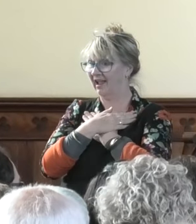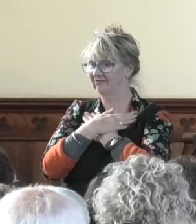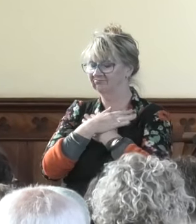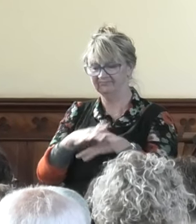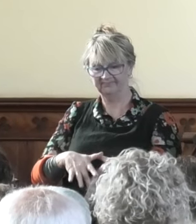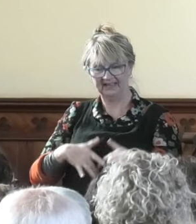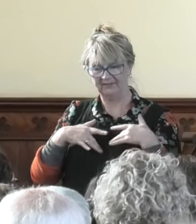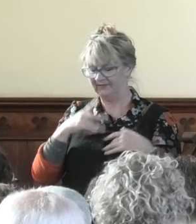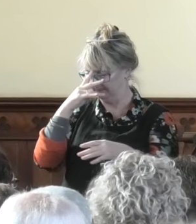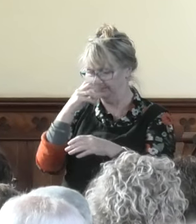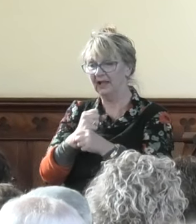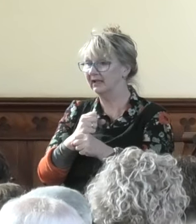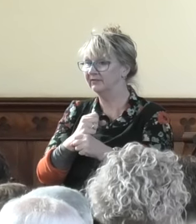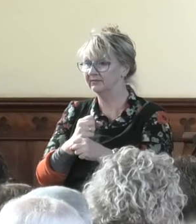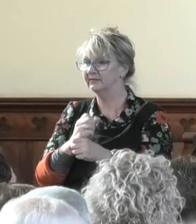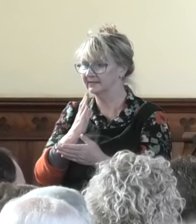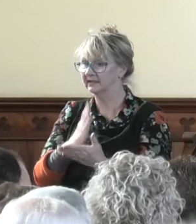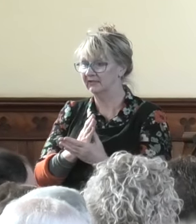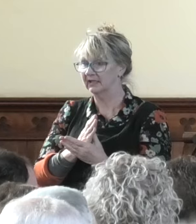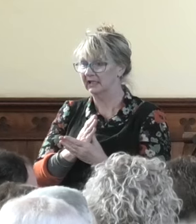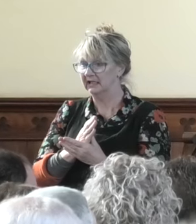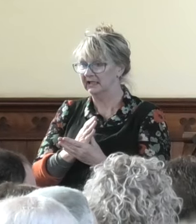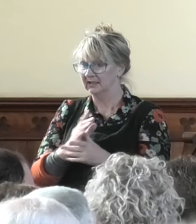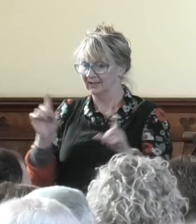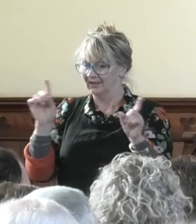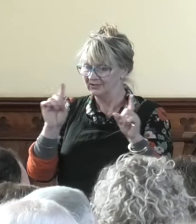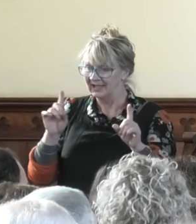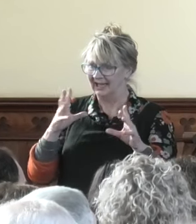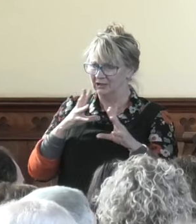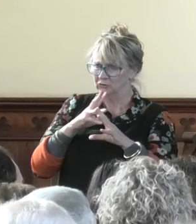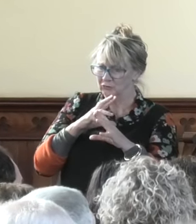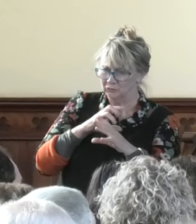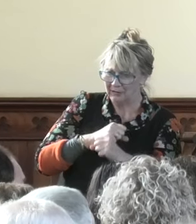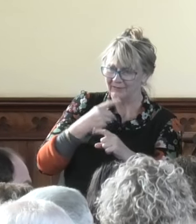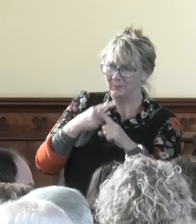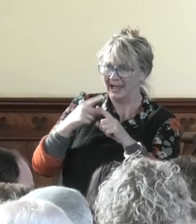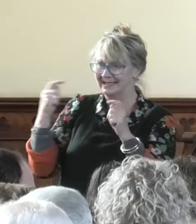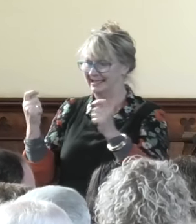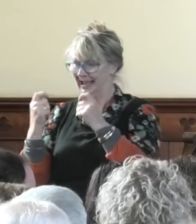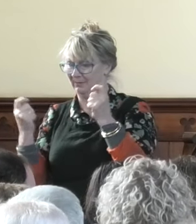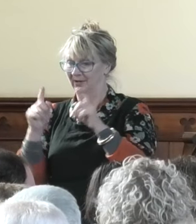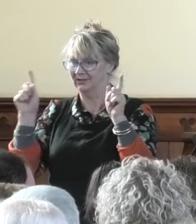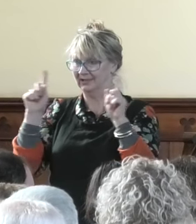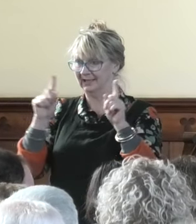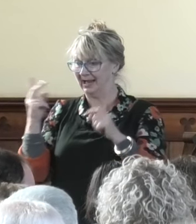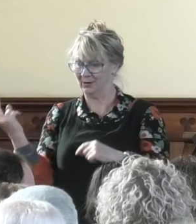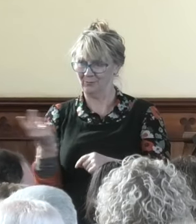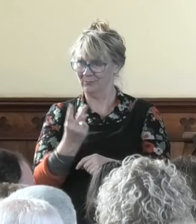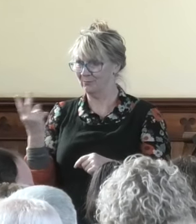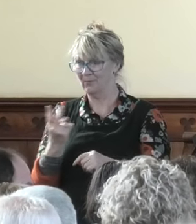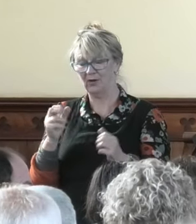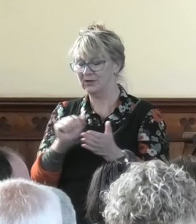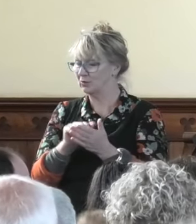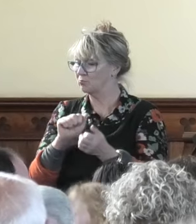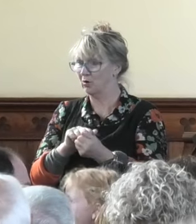Our gathering today, therefore, is a strange combination of grief and celebration. And in this context, both are appropriate. There's